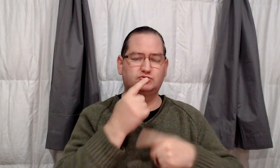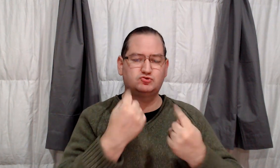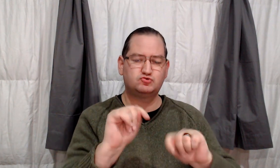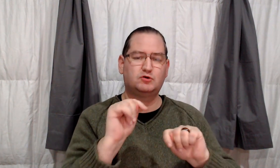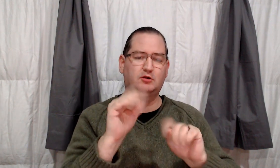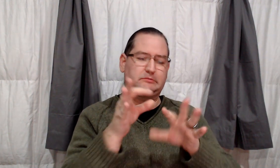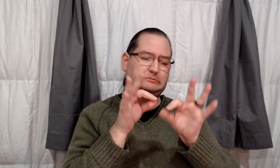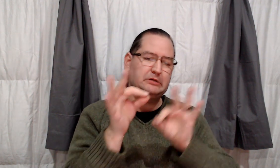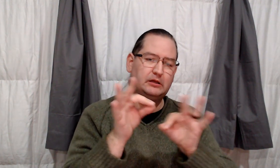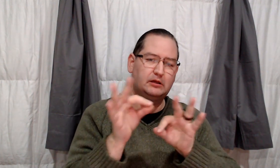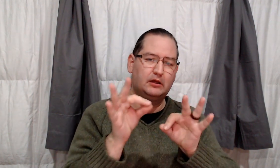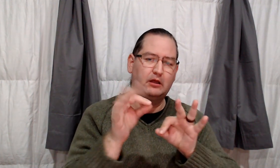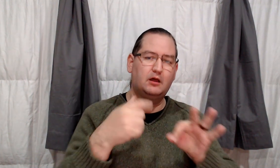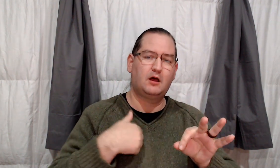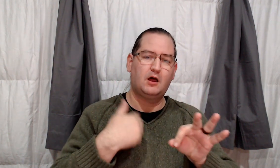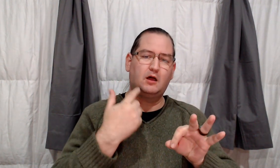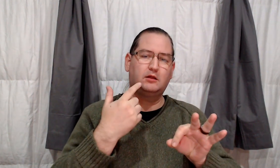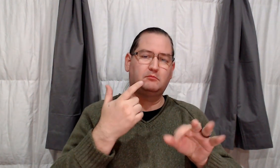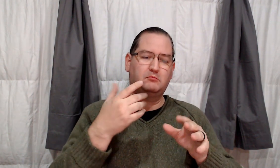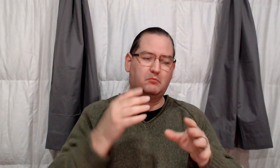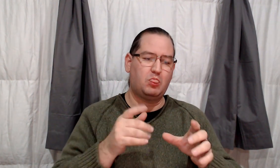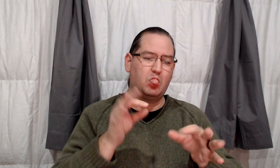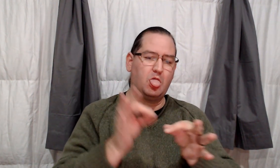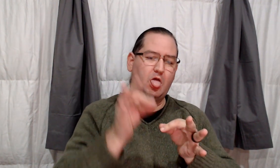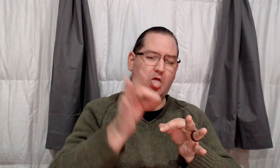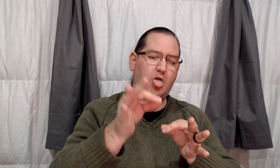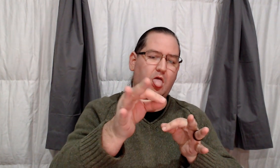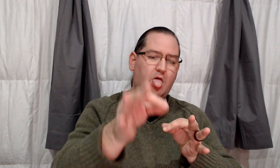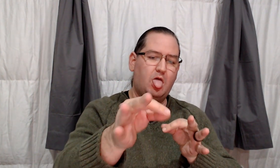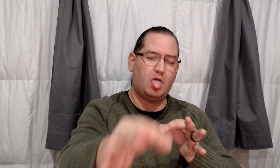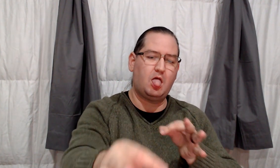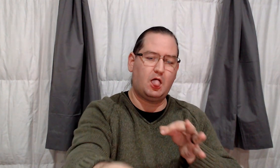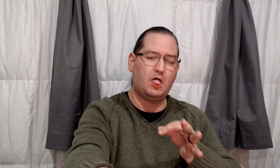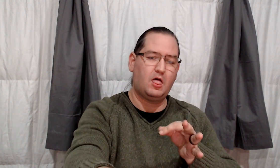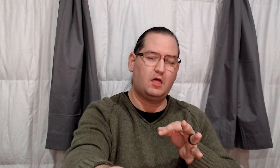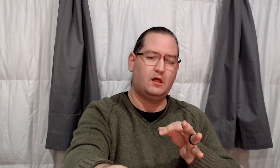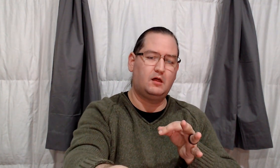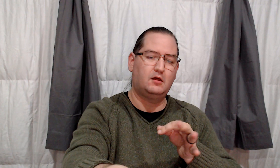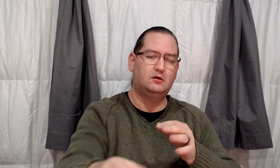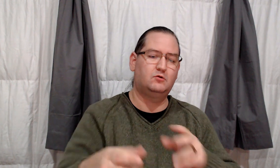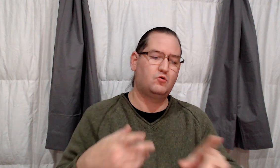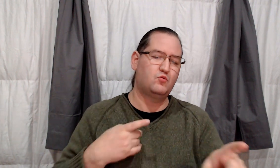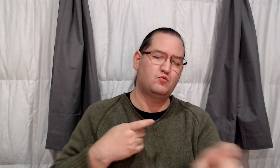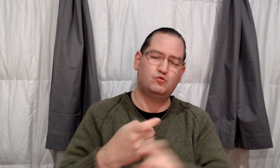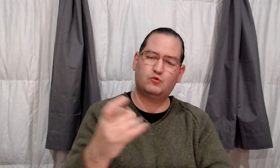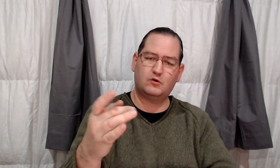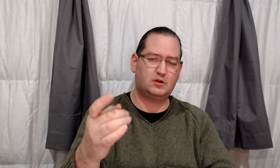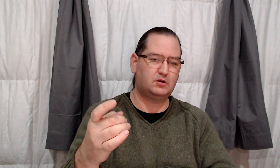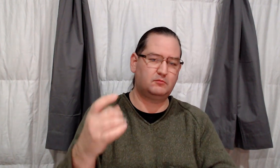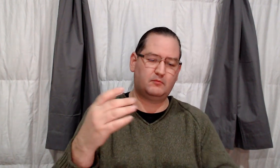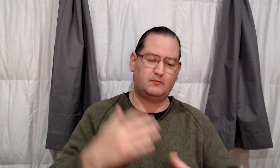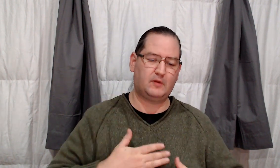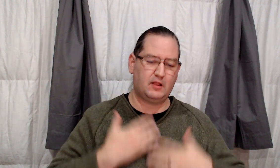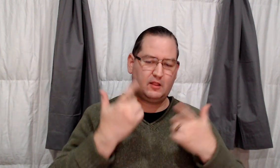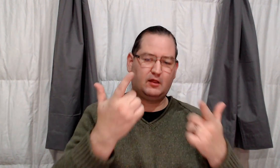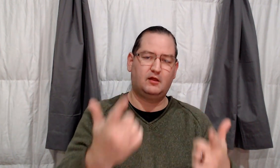do. He said he'd ruined it by forgetting to pay close attention to what he did each